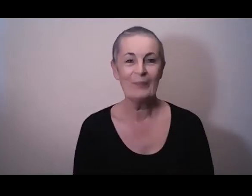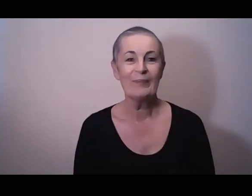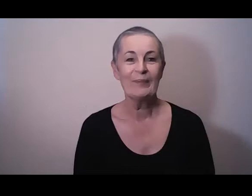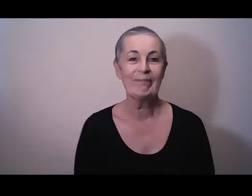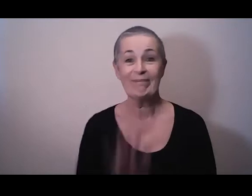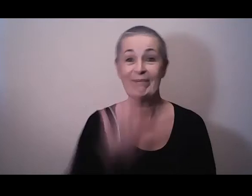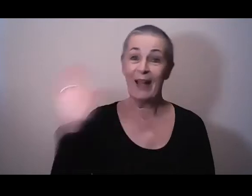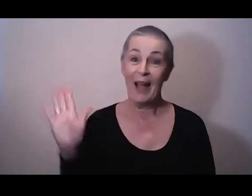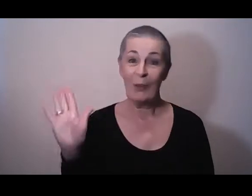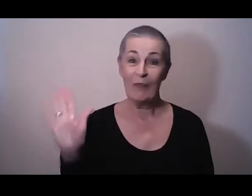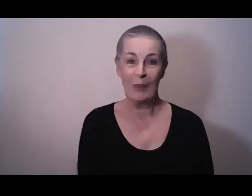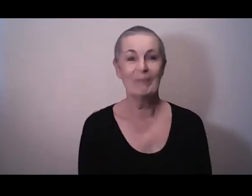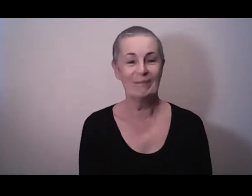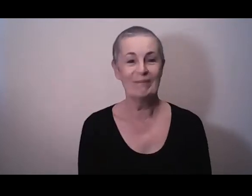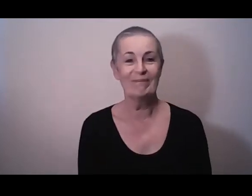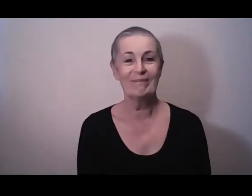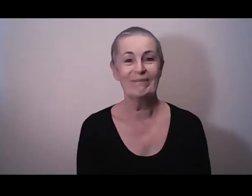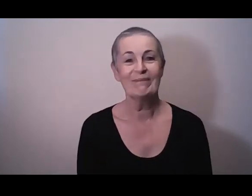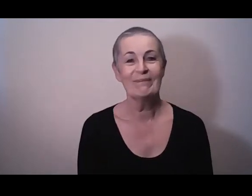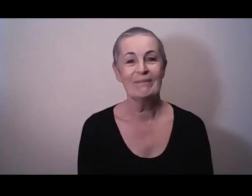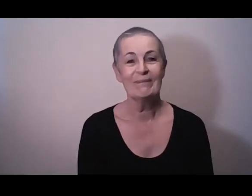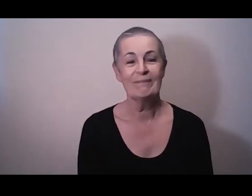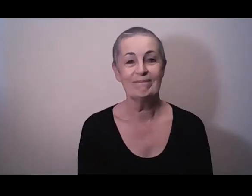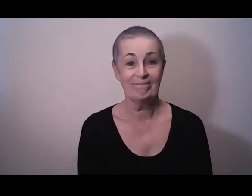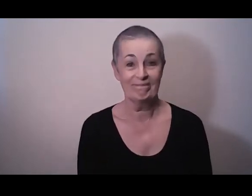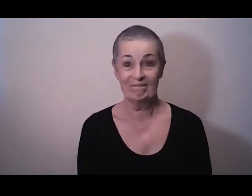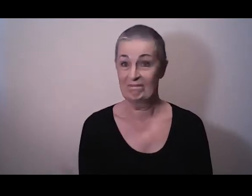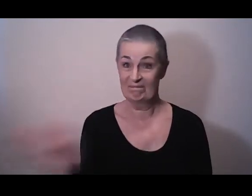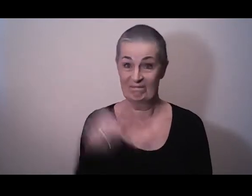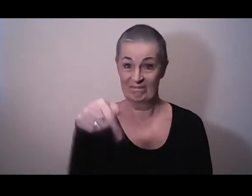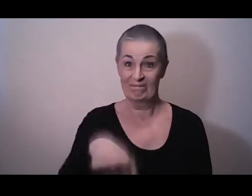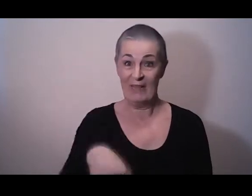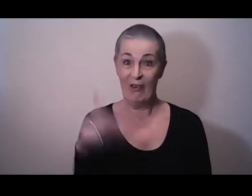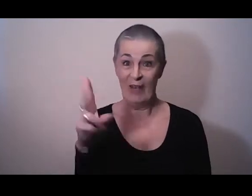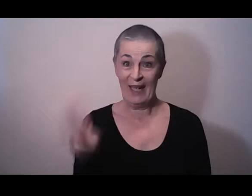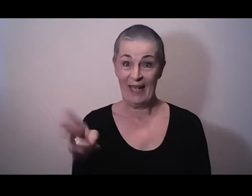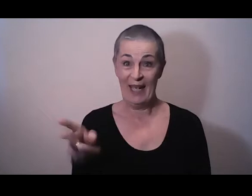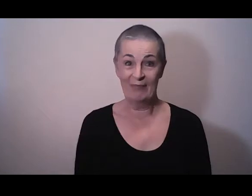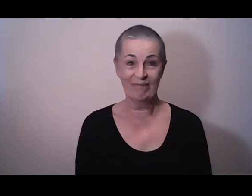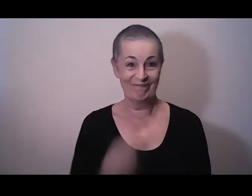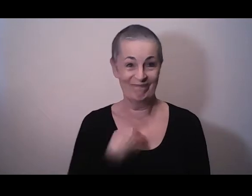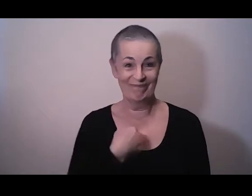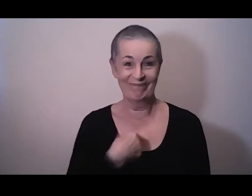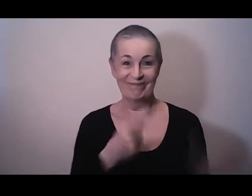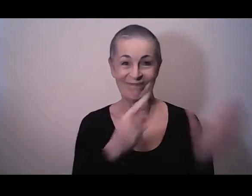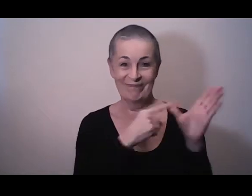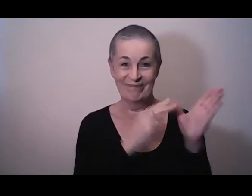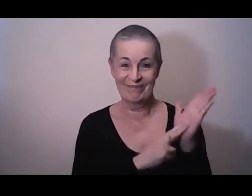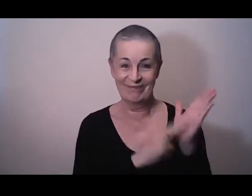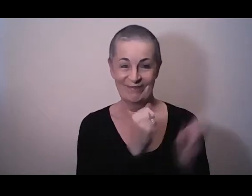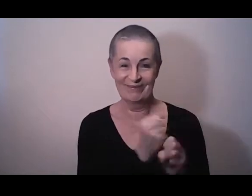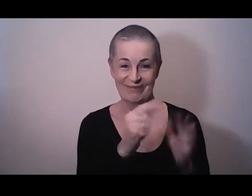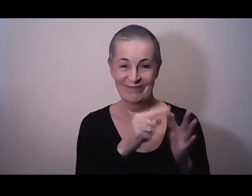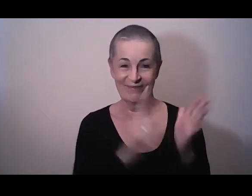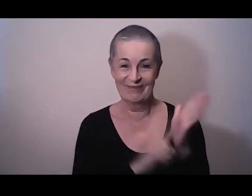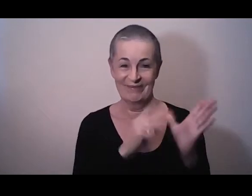Hello, everyone. Here we are again. My friend Angie with her British Sign